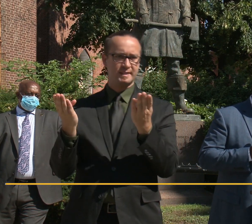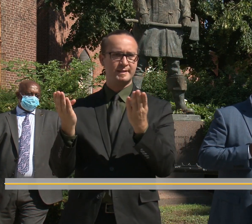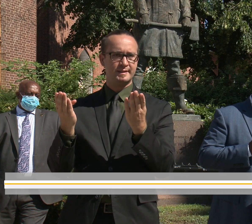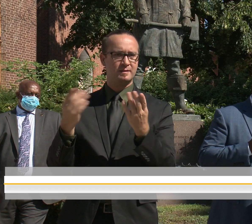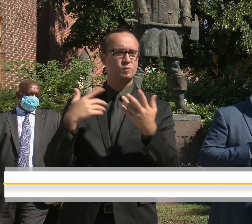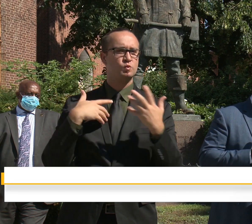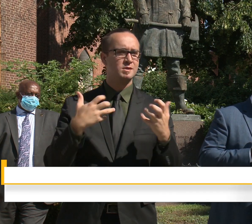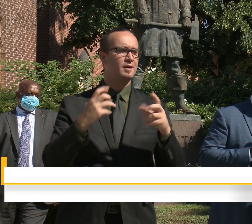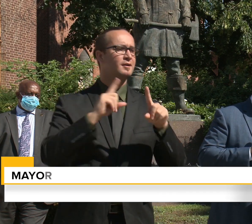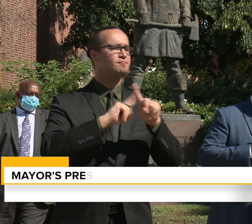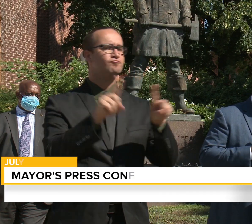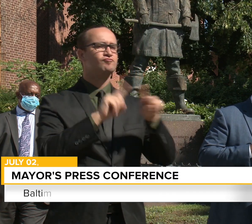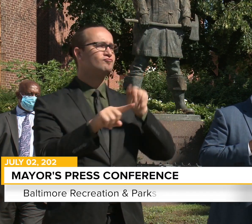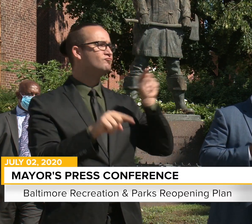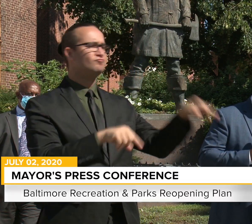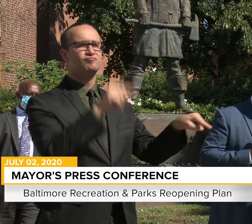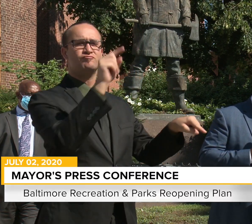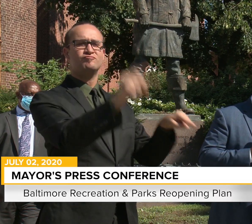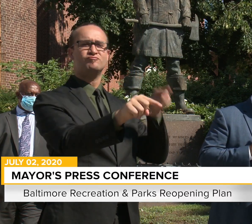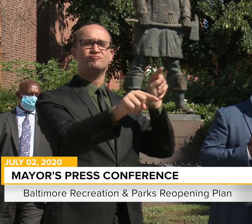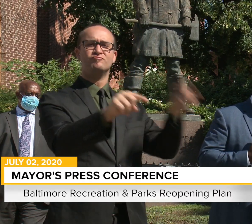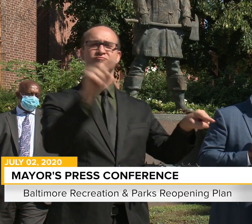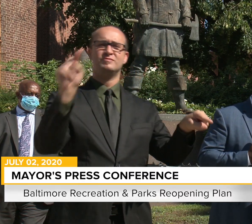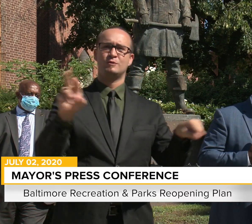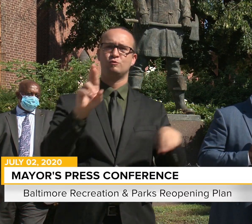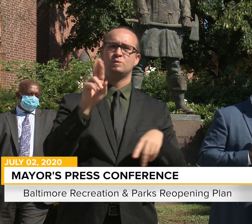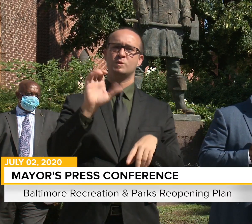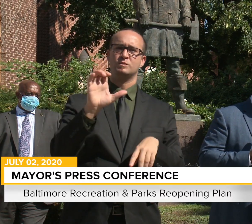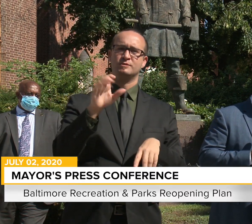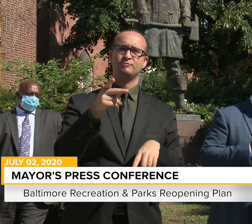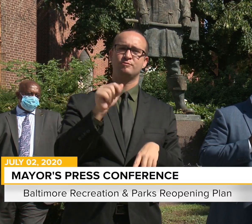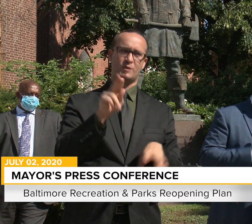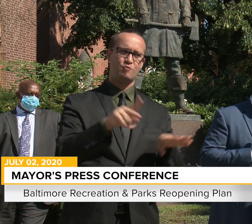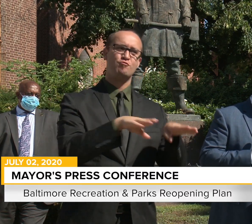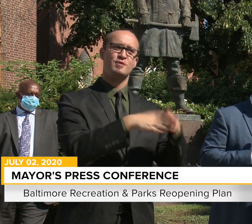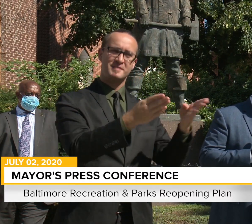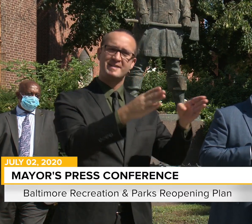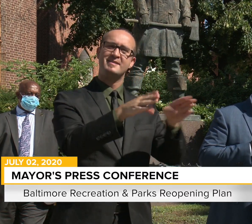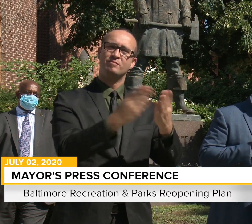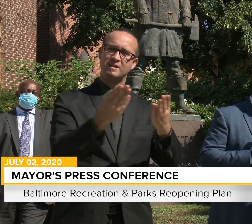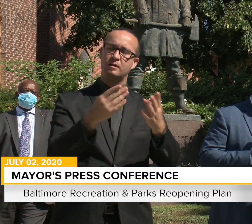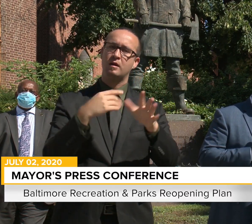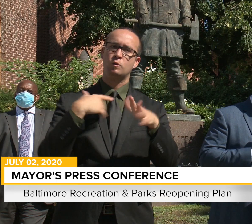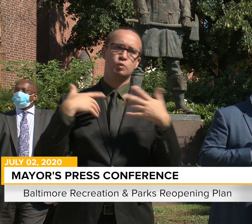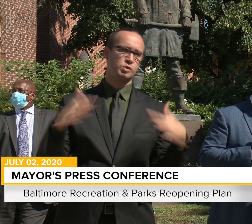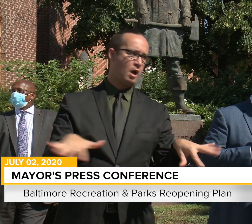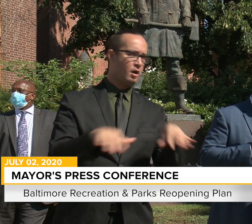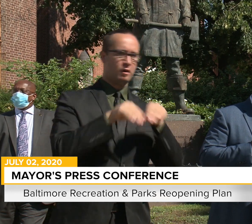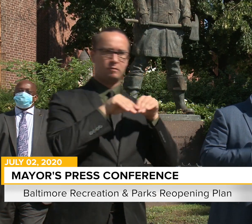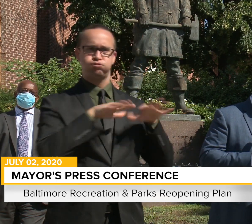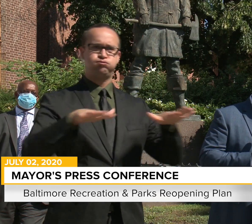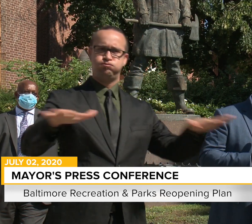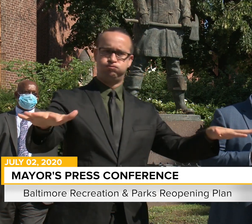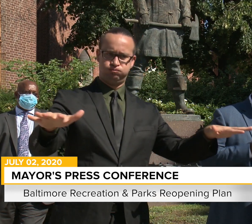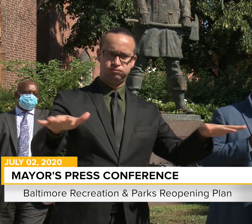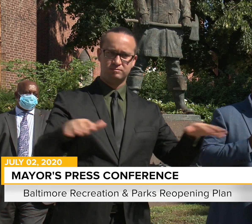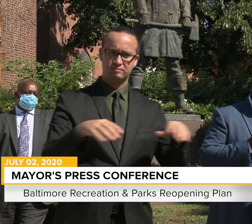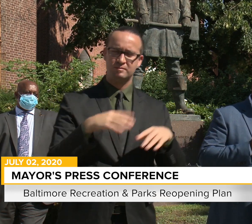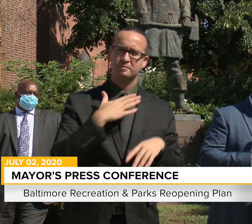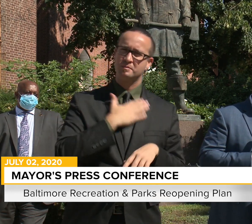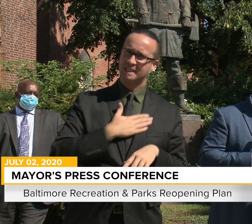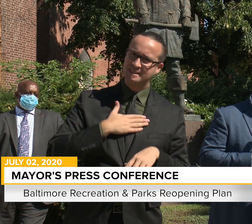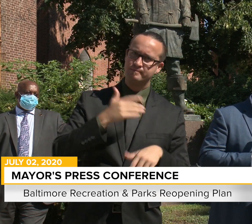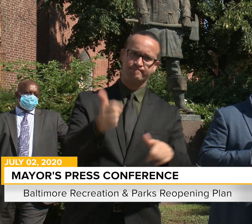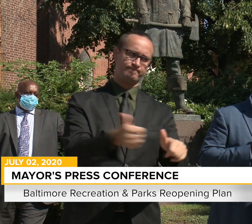not want to start or create a spread to the COVID-19 pandemic. So we encourage everyone to follow our rules and procedures.